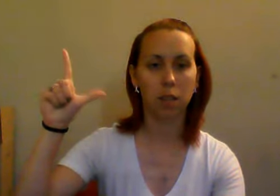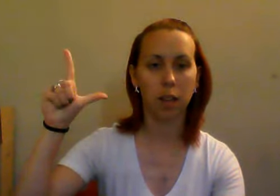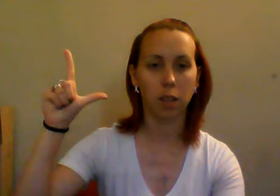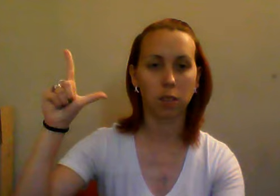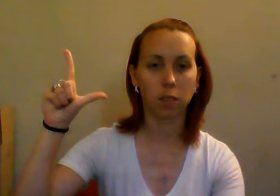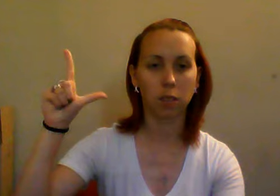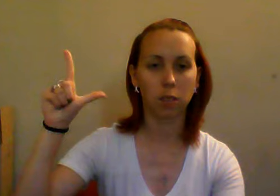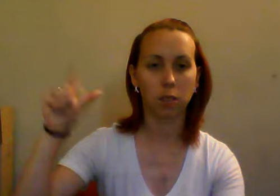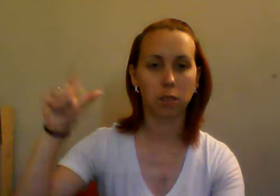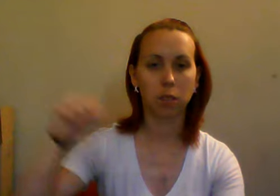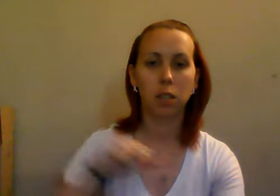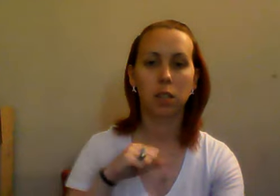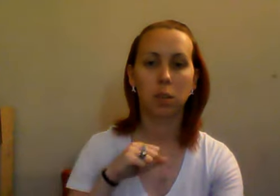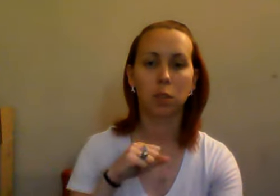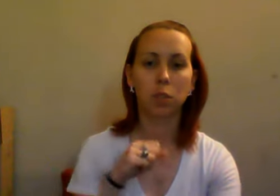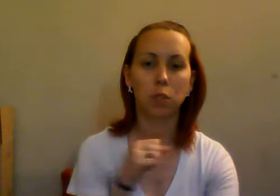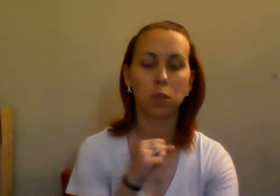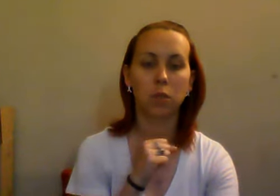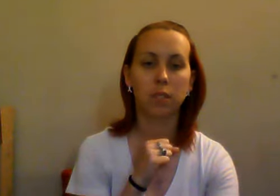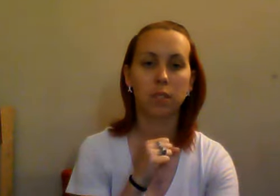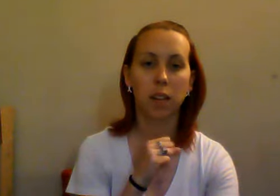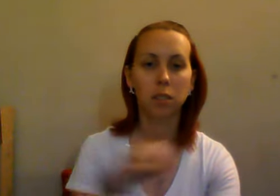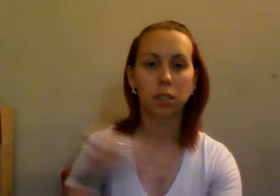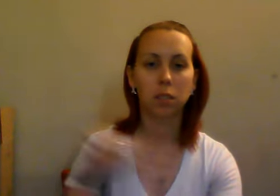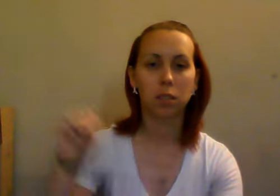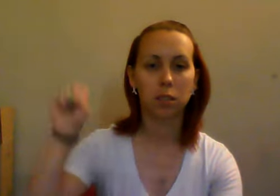M-E-A-L. Number 2 was send,